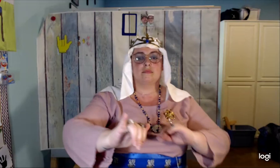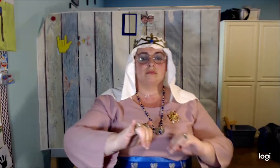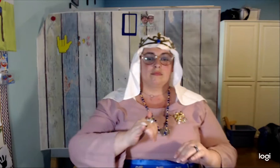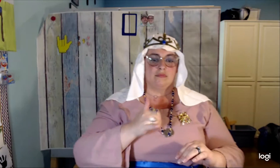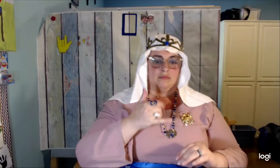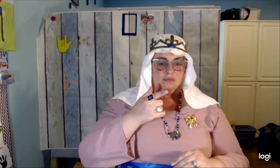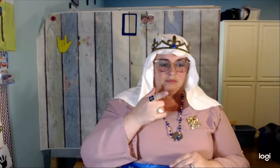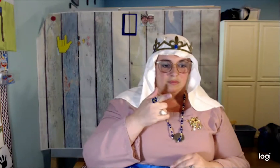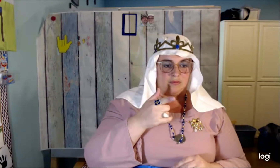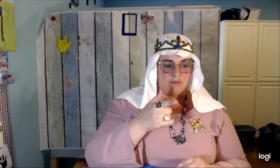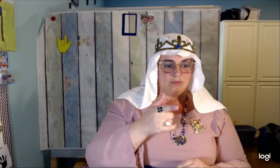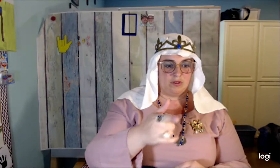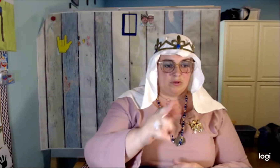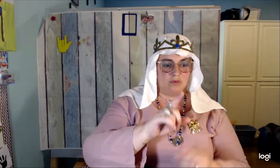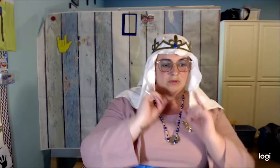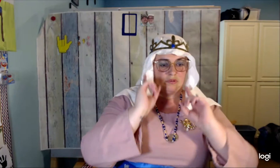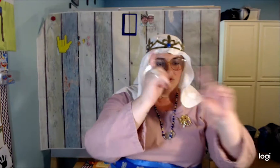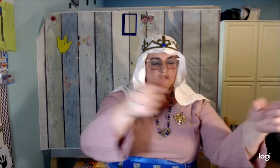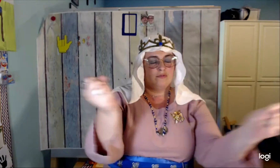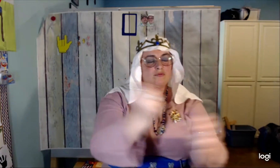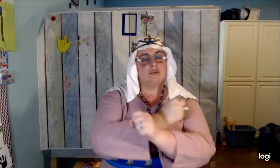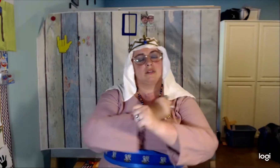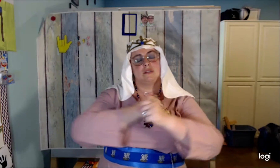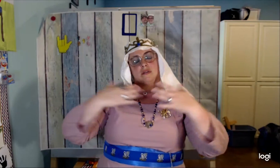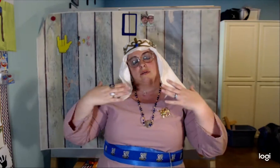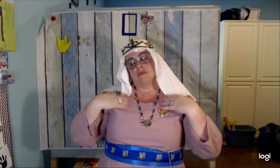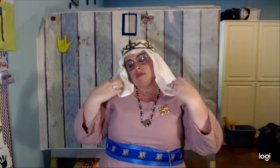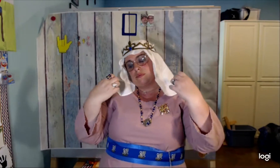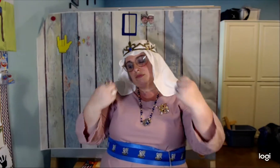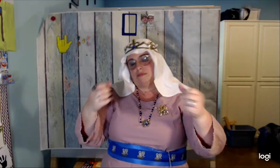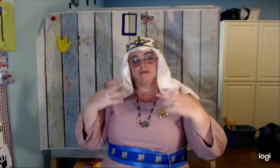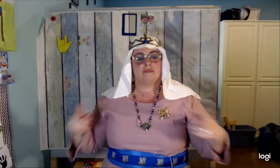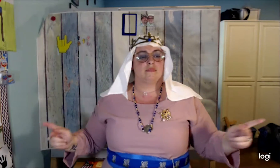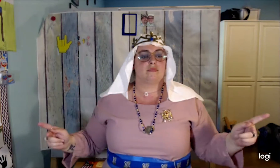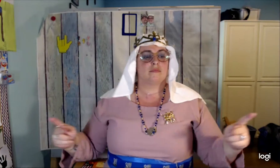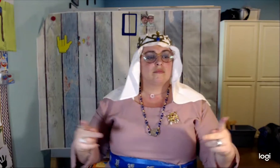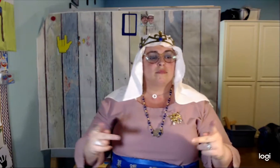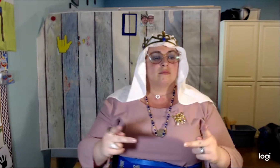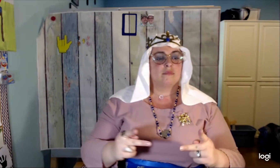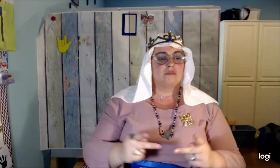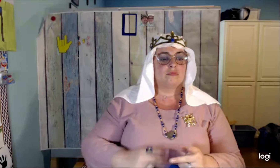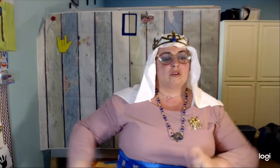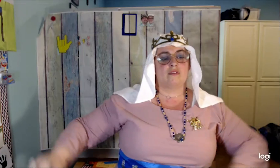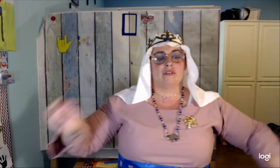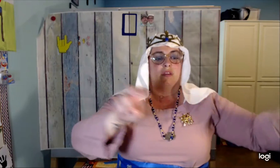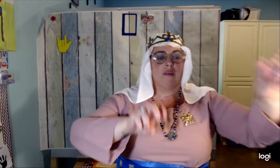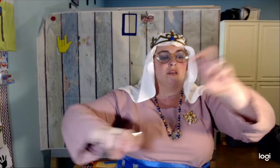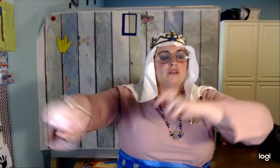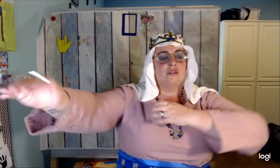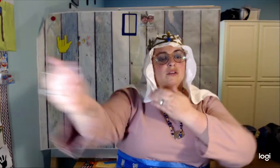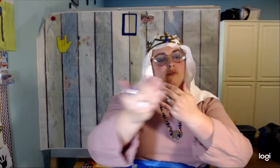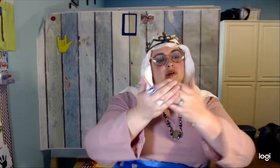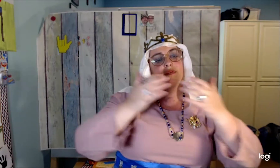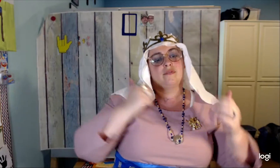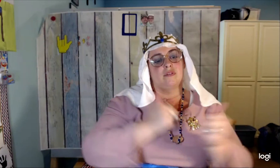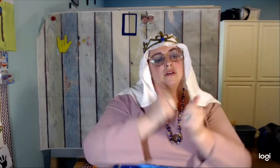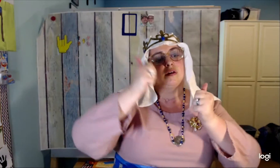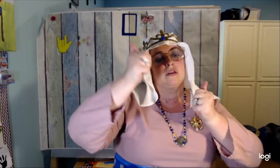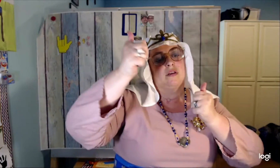I. You went out to fight a gallant knight, traveling near and